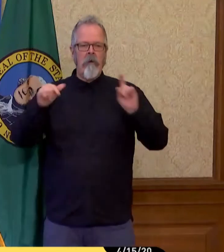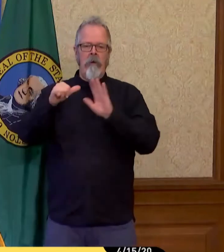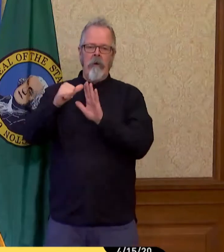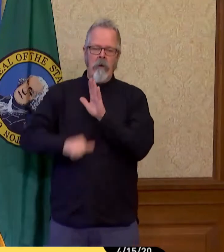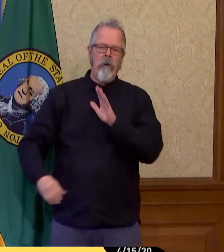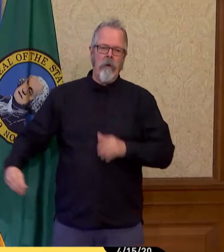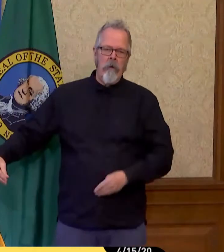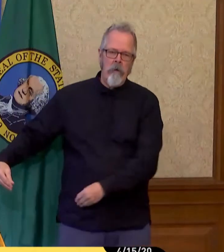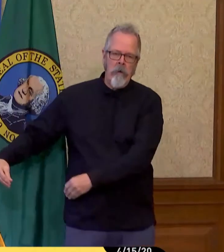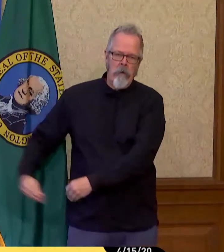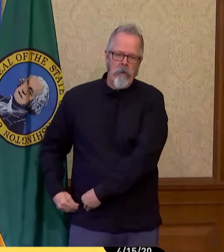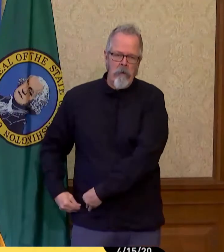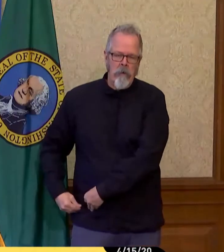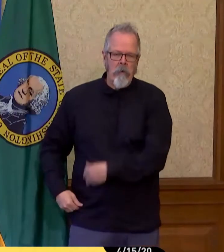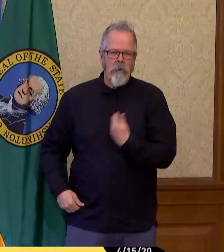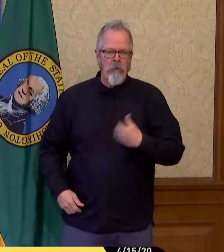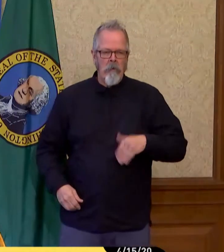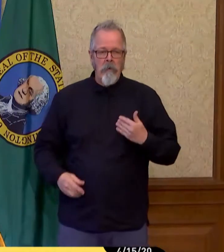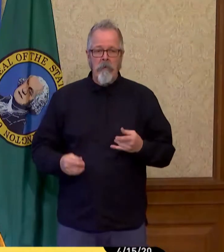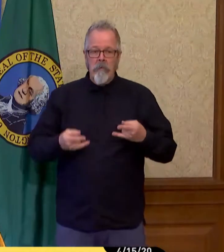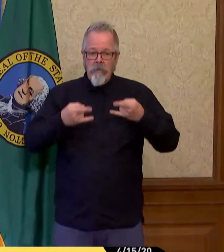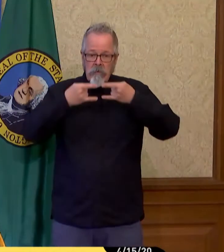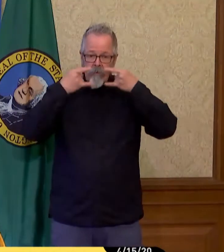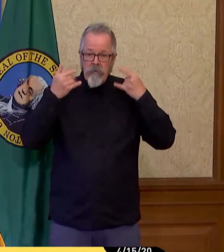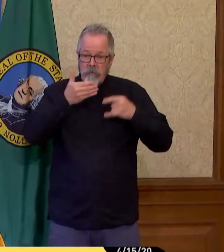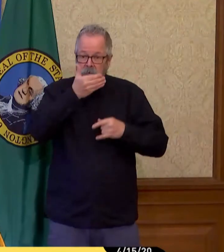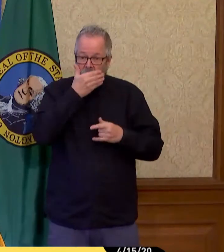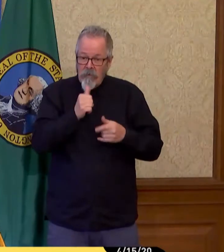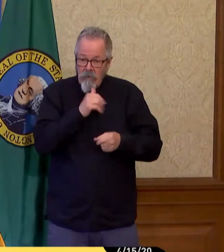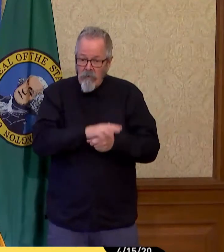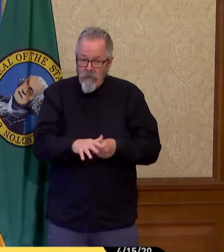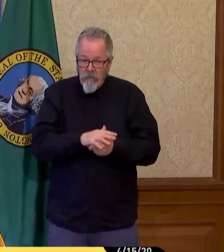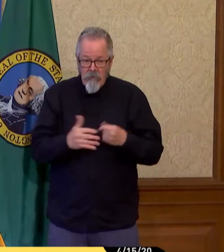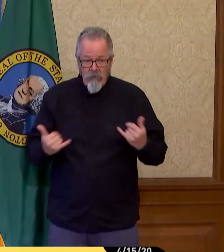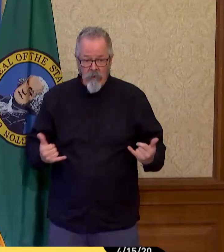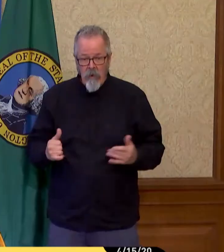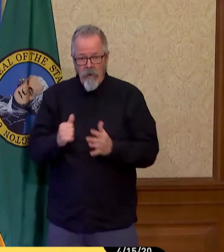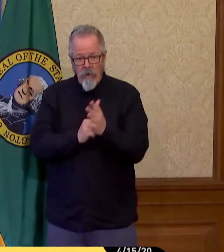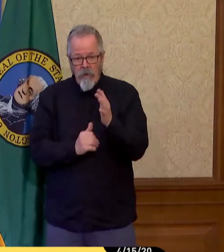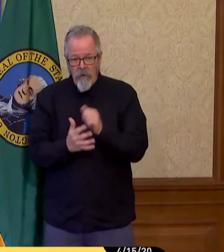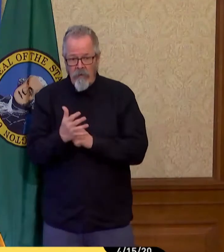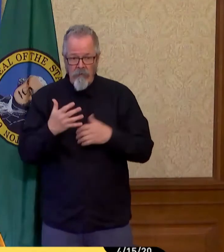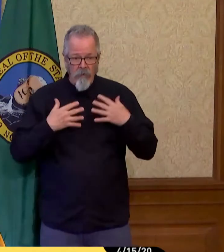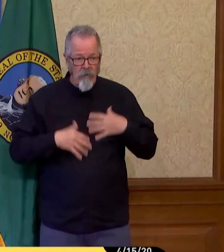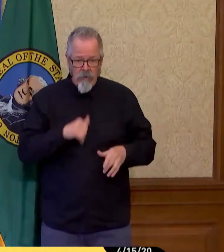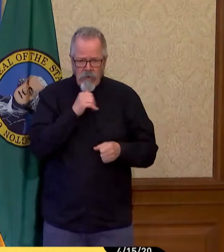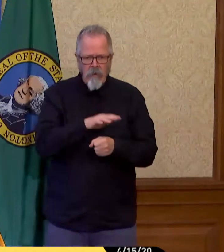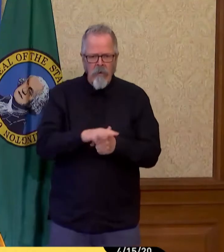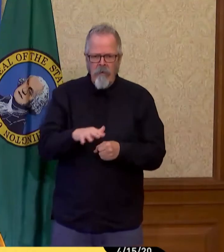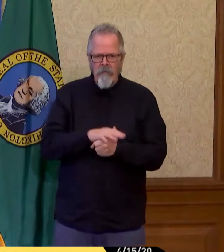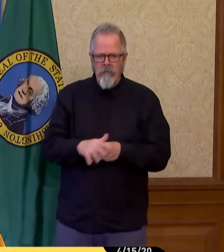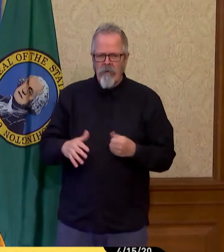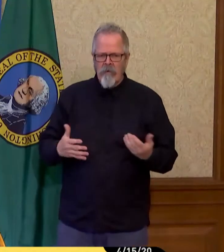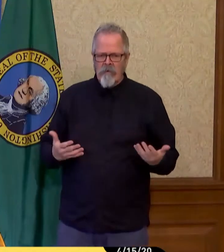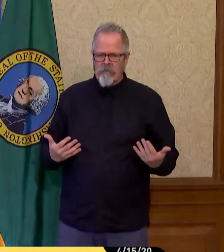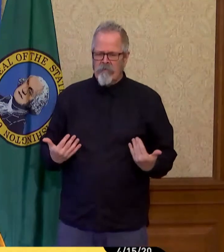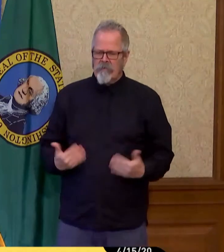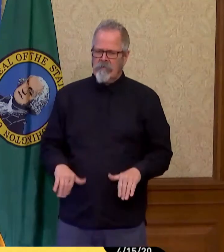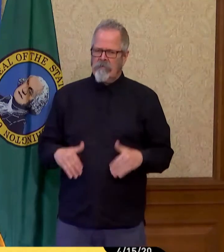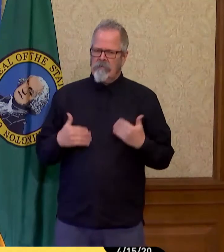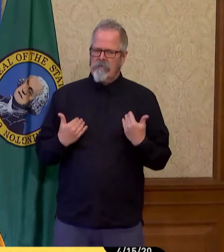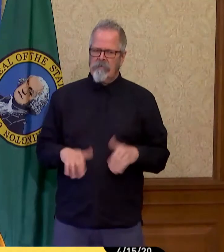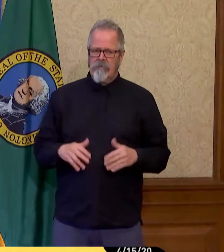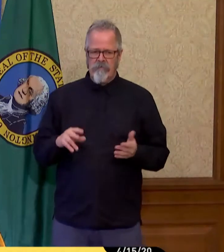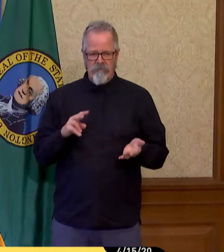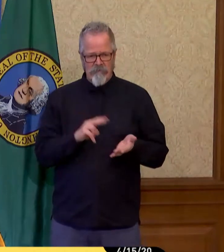If, in fact, we see this curve going down dramatically, if we look like we're heading down to the zero that